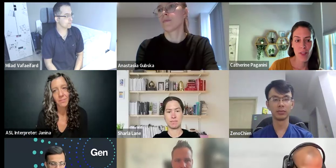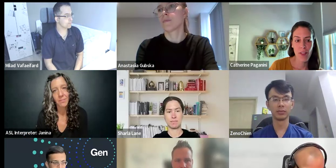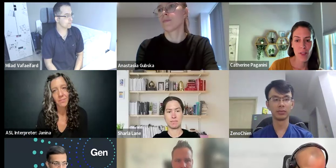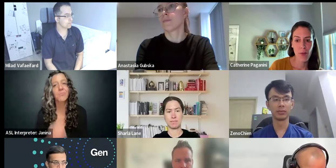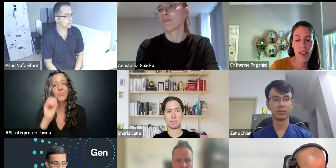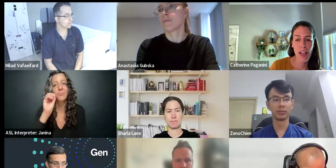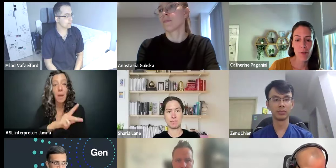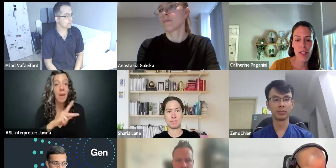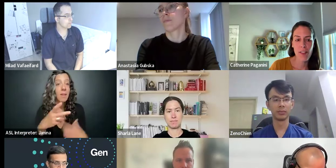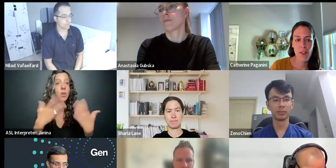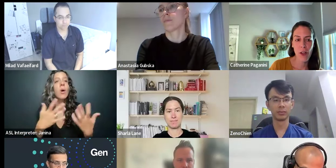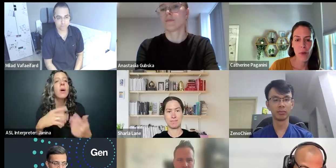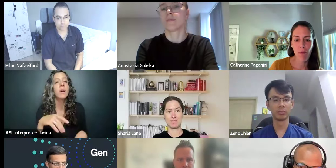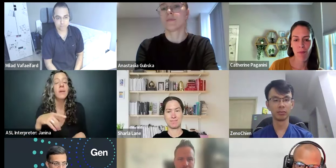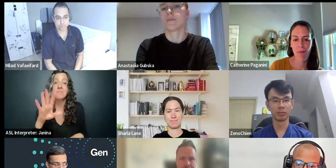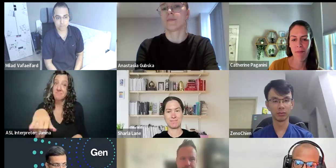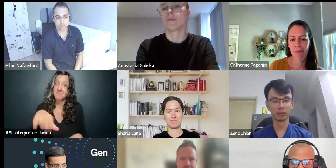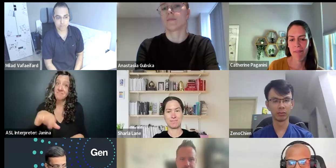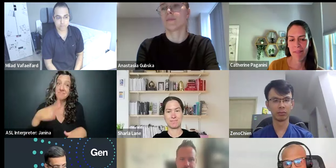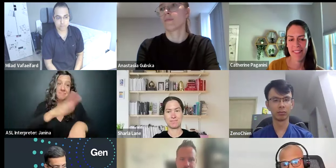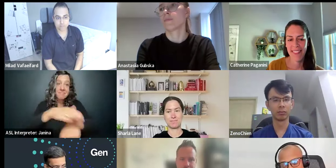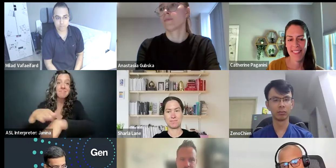Okay, so 1.5 weeks to go.